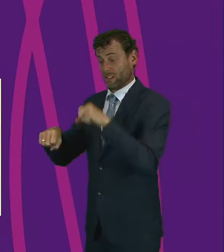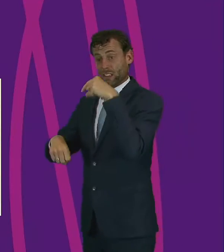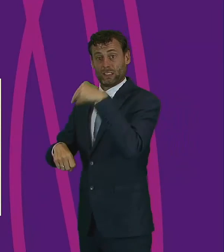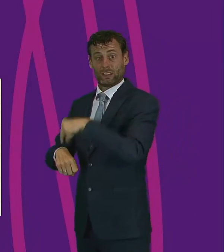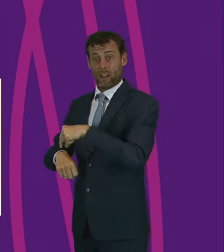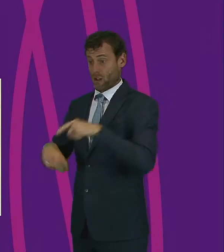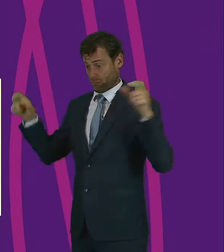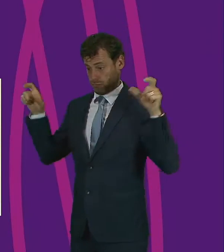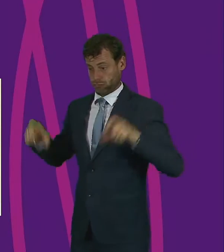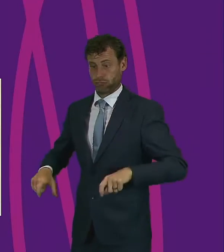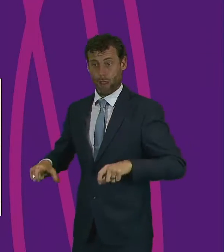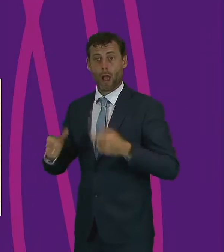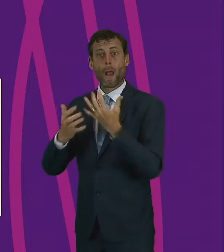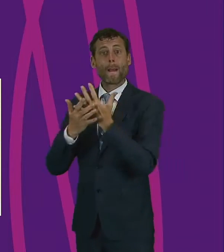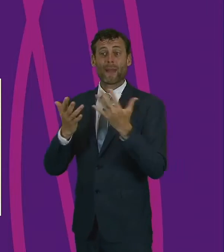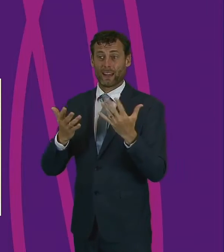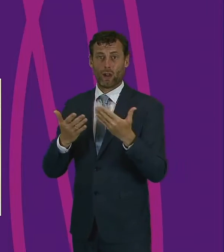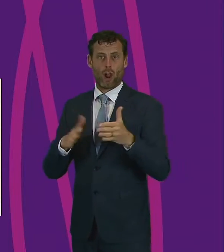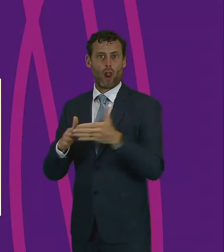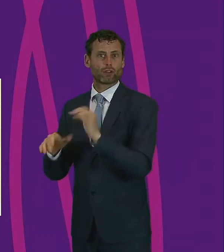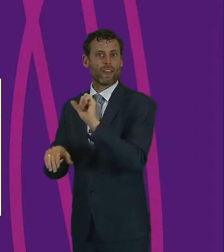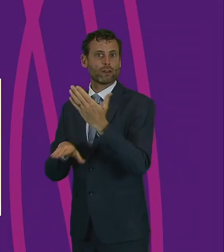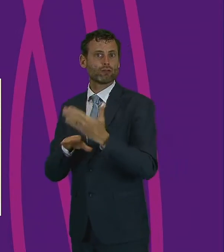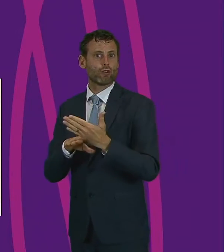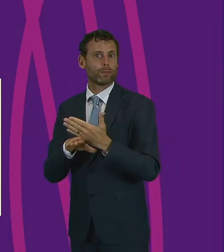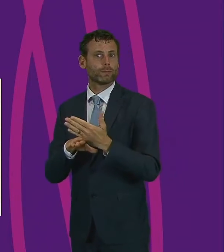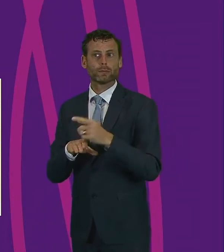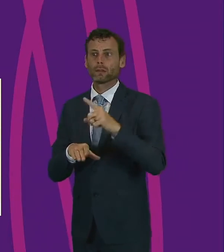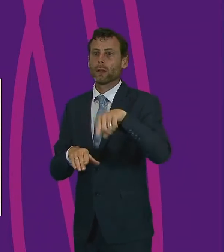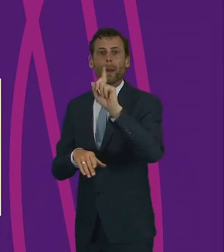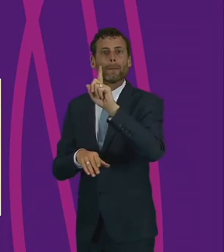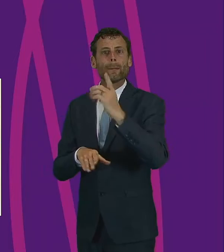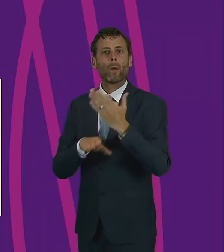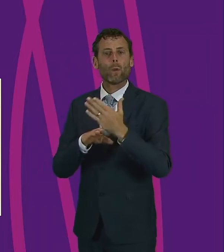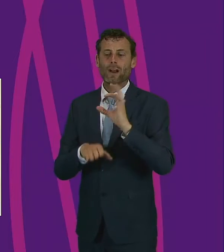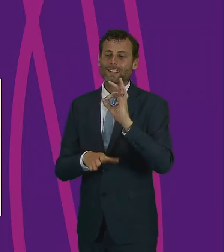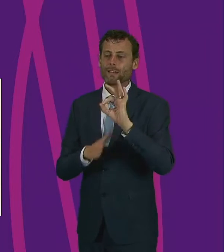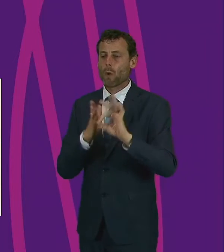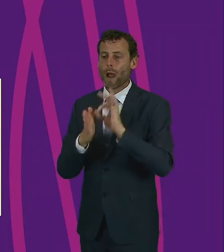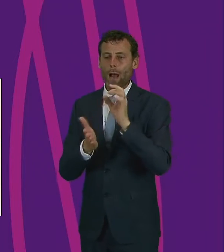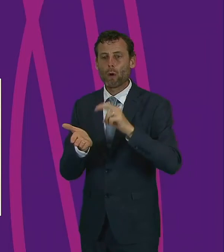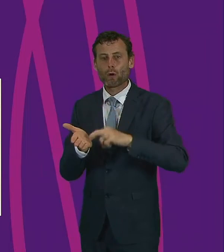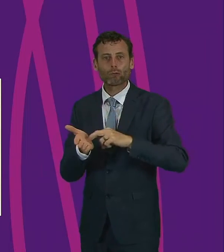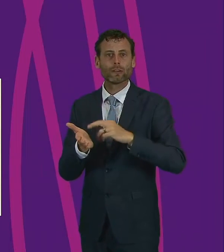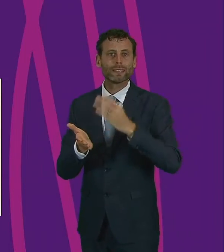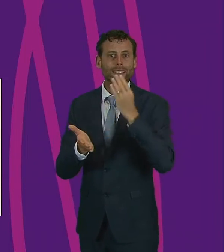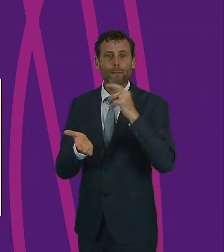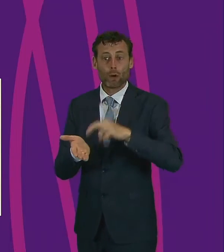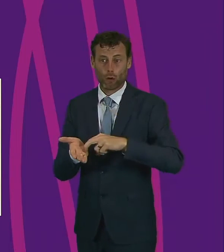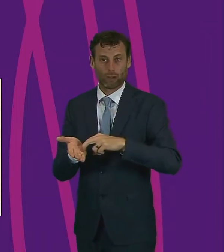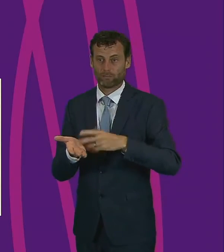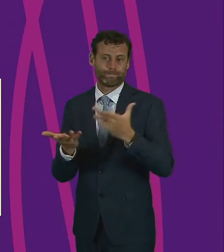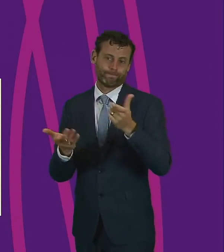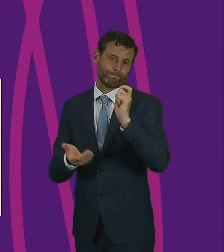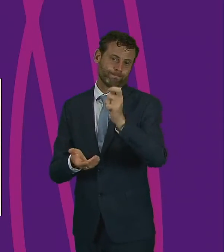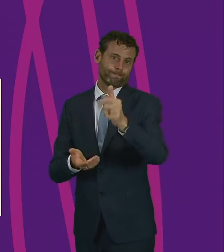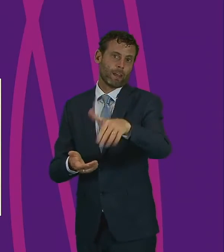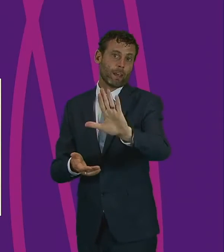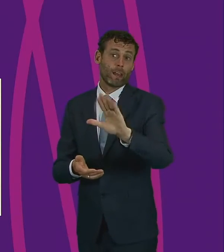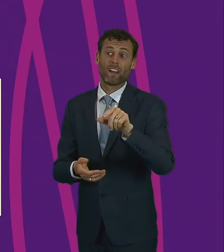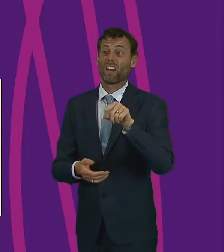0 hours, temporary and insecure contracts lost their jobs almost instantly. Whether it was hospitality or retail, or indeed lecturers